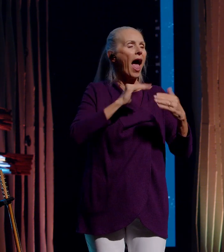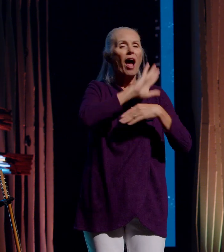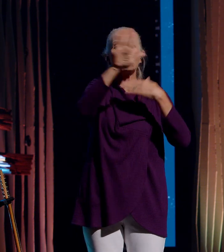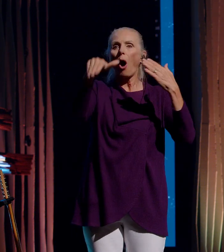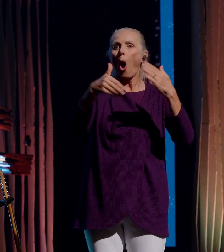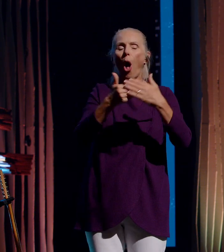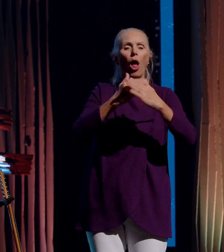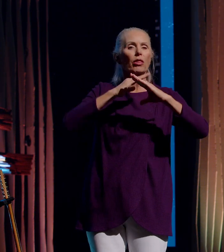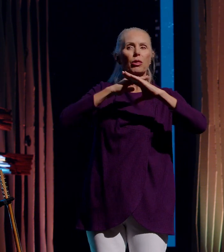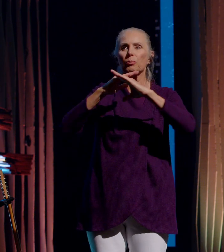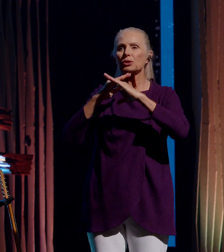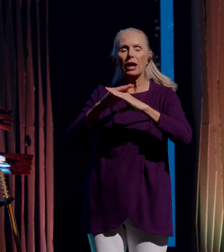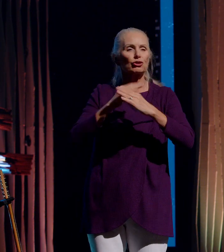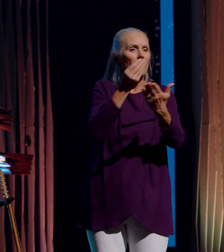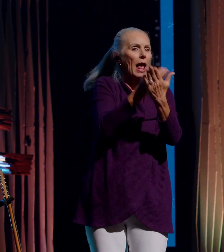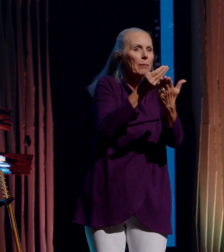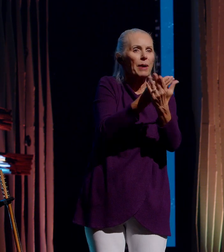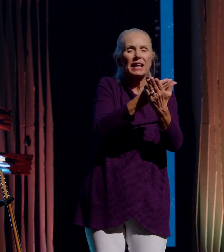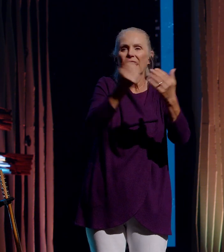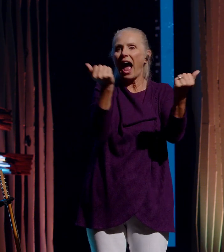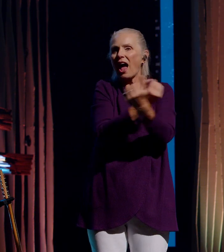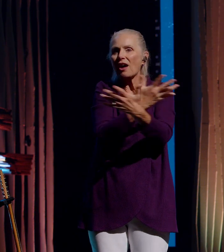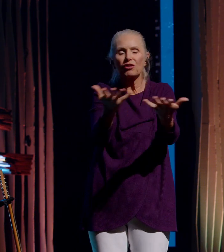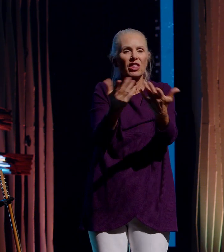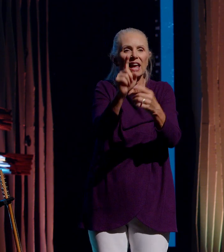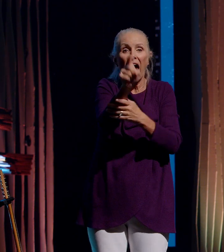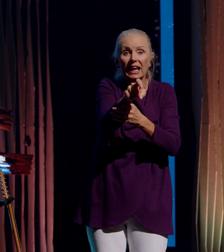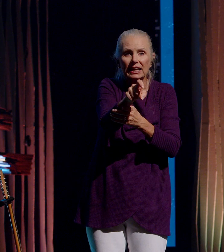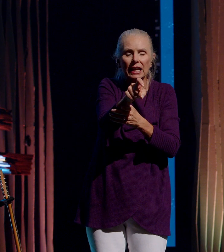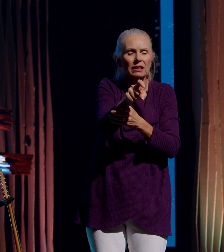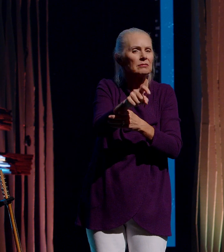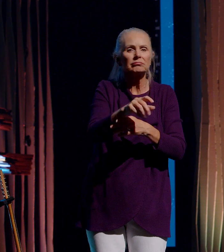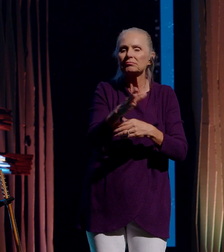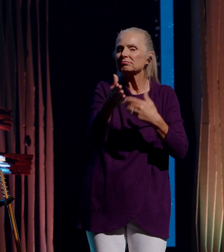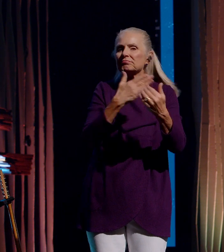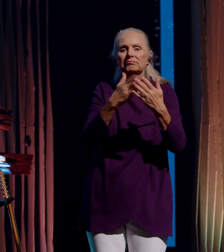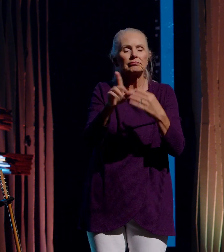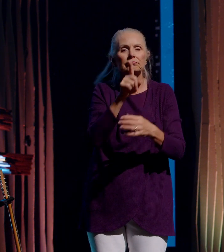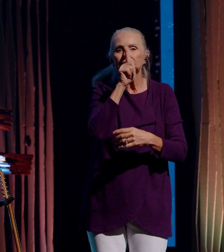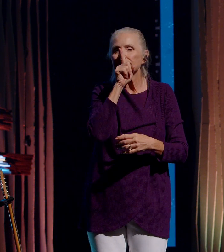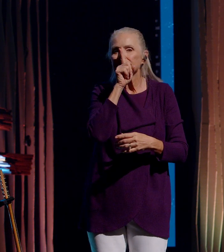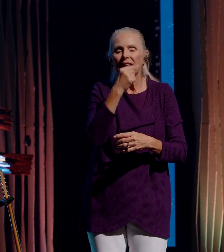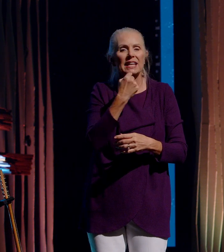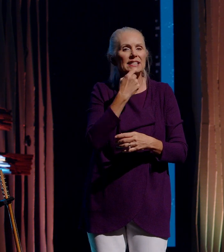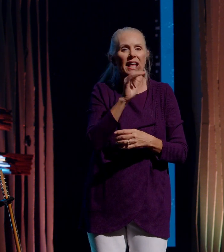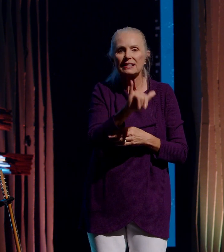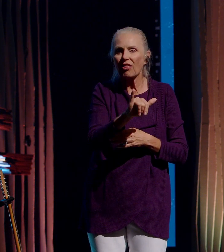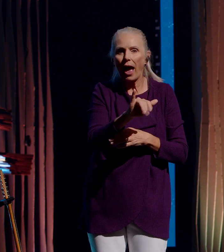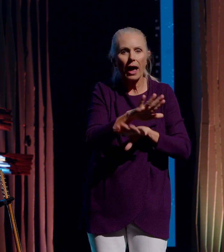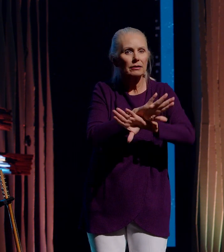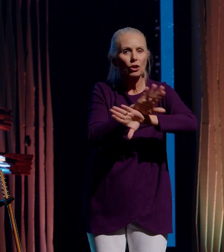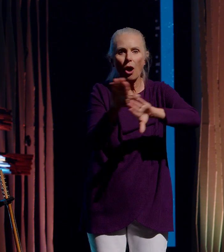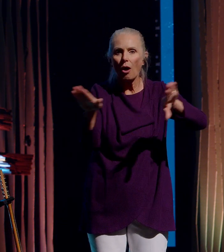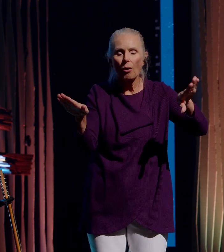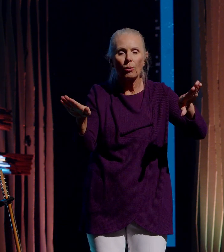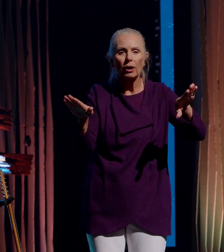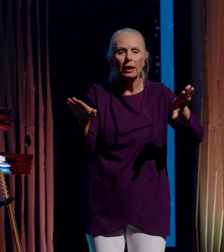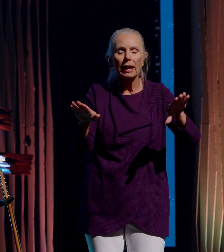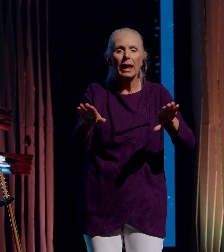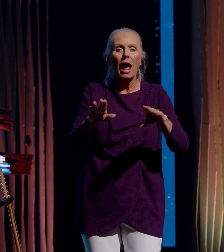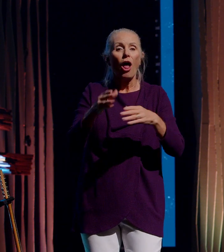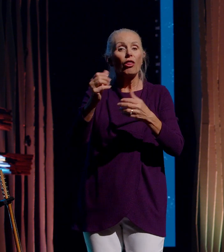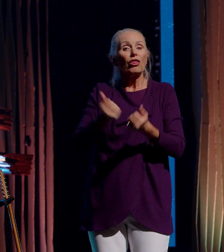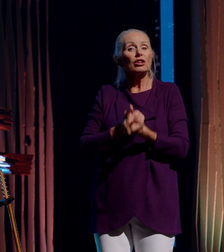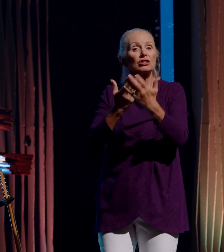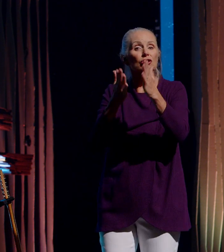that protect me, and I have money, and I have honey, and I have everything that I could ever need, right? He doesn't say that. But he just